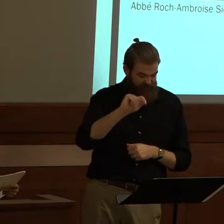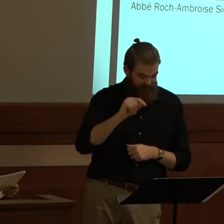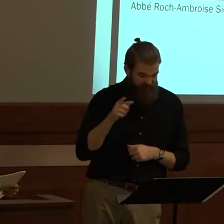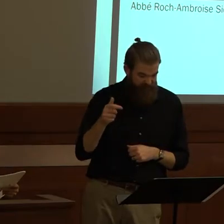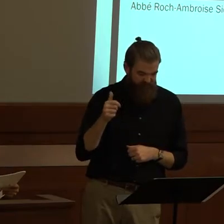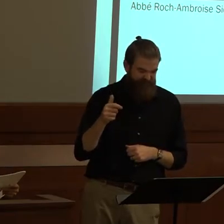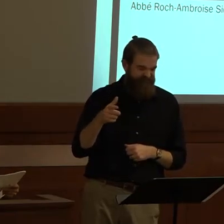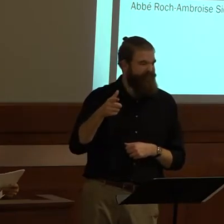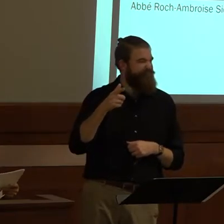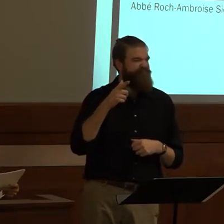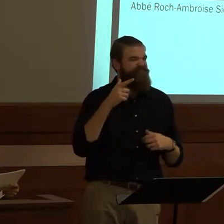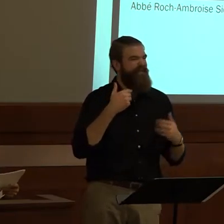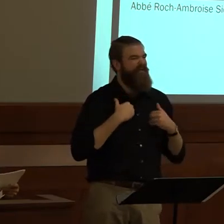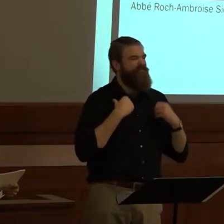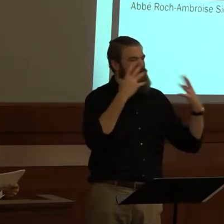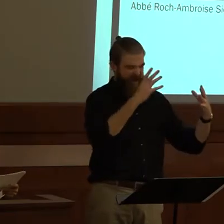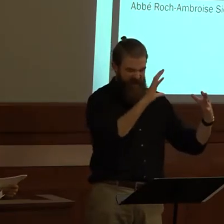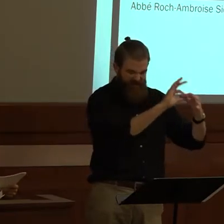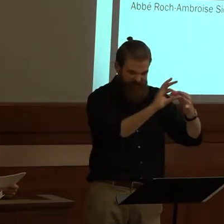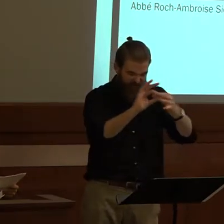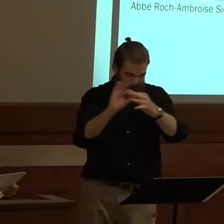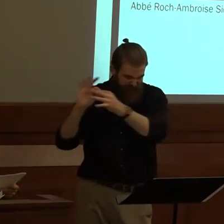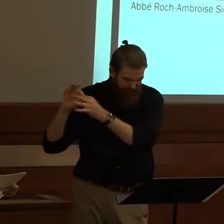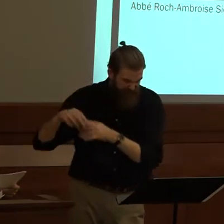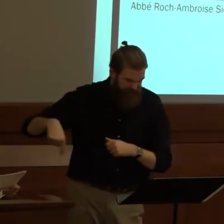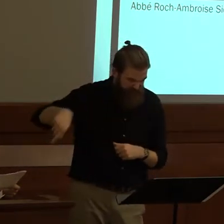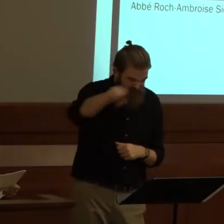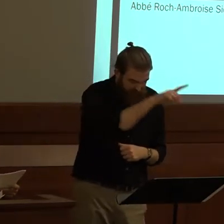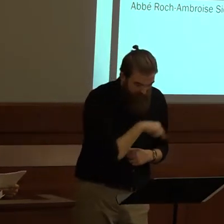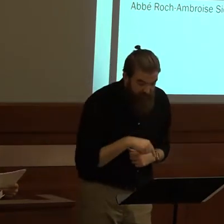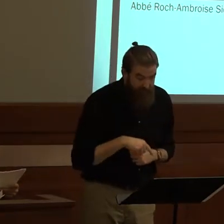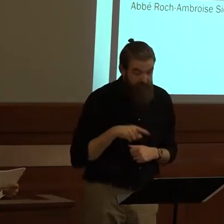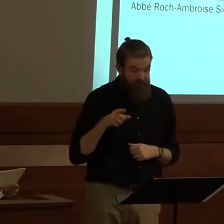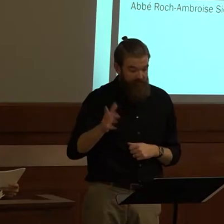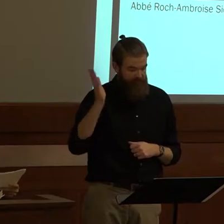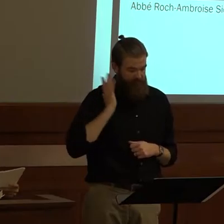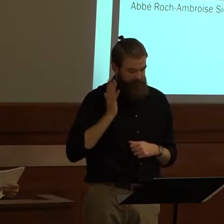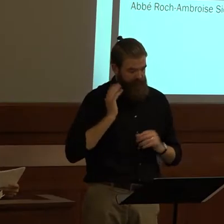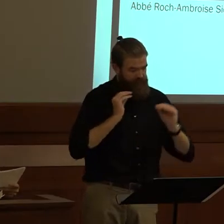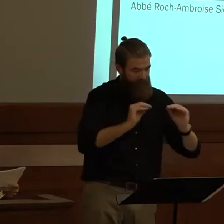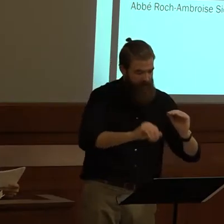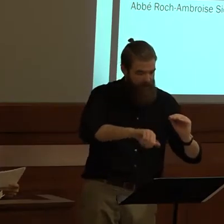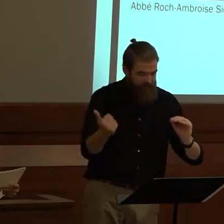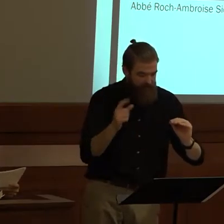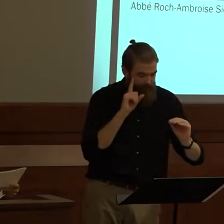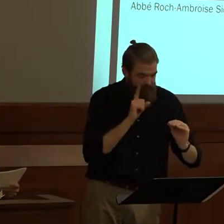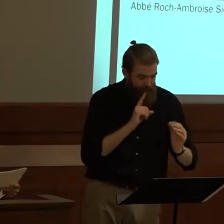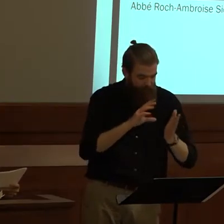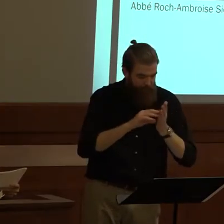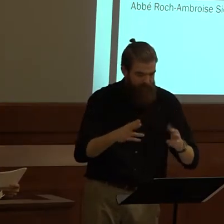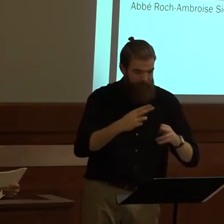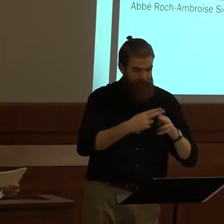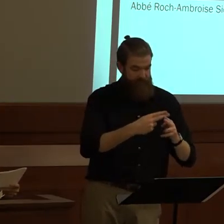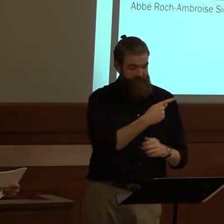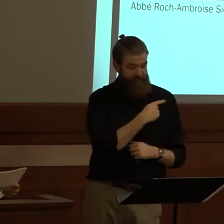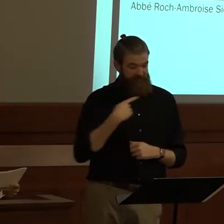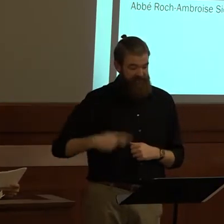Austria. Canon Rousselot began to champion La Fonta, introducing him to his friend Cardinal